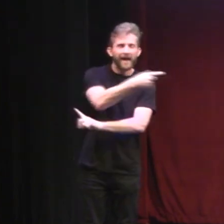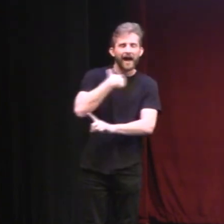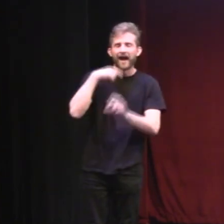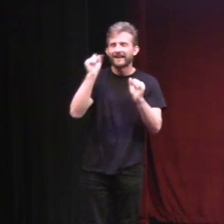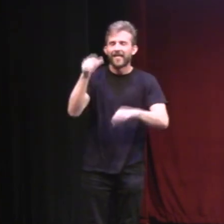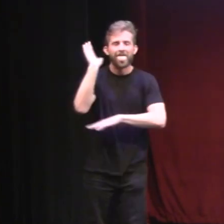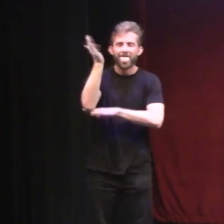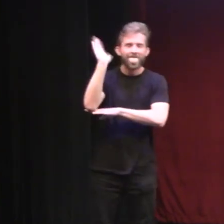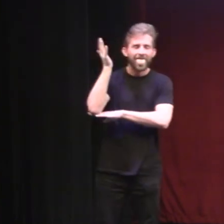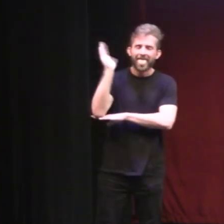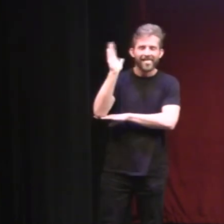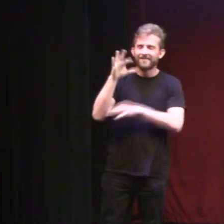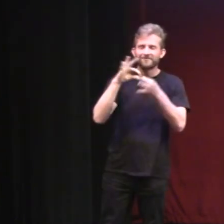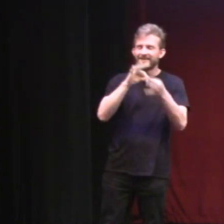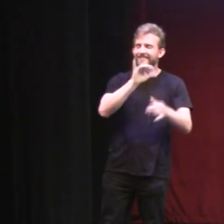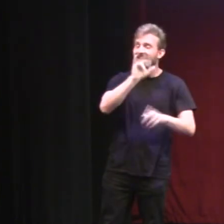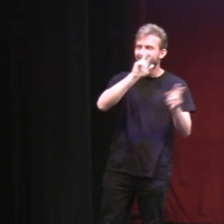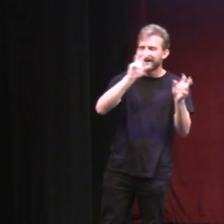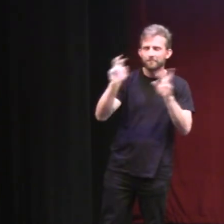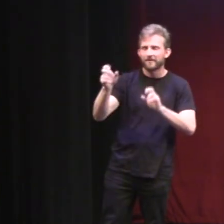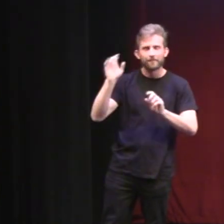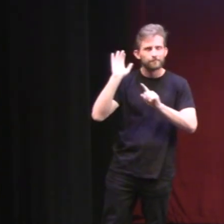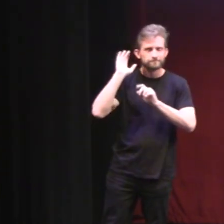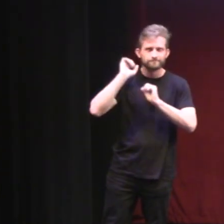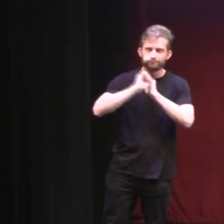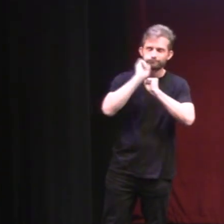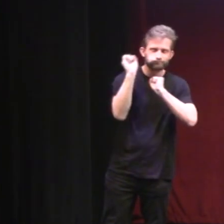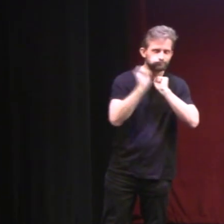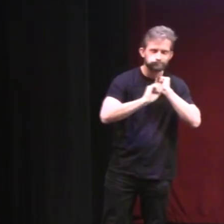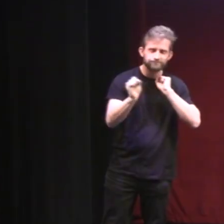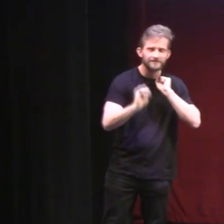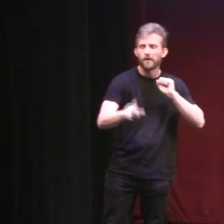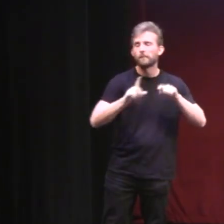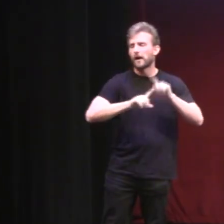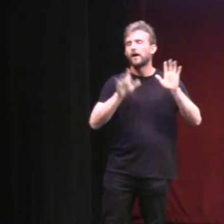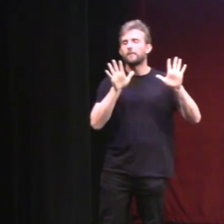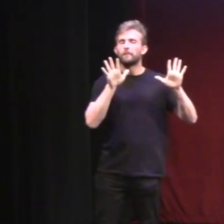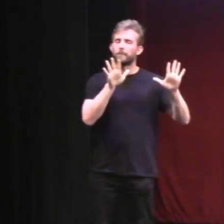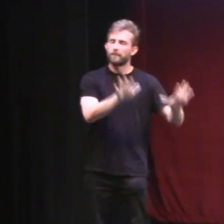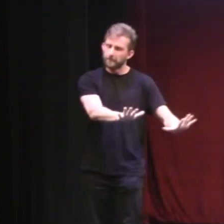a full hour and a half. I have one.